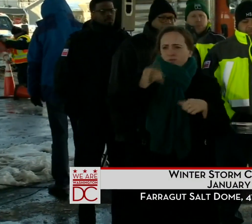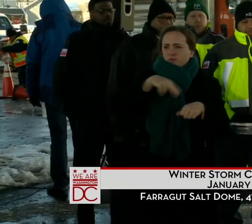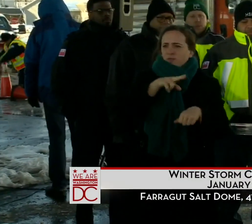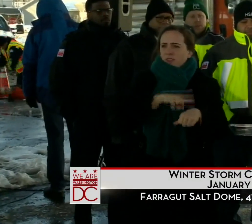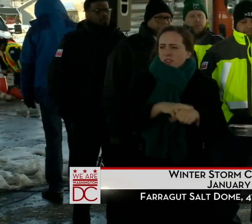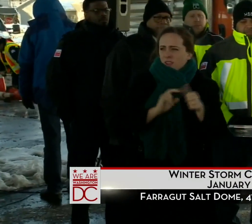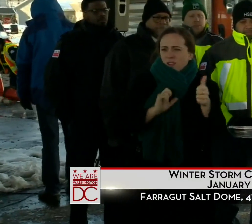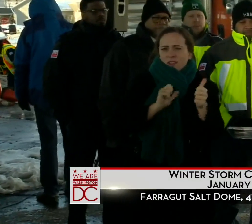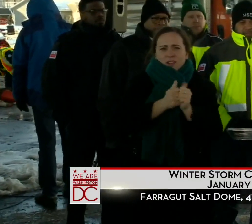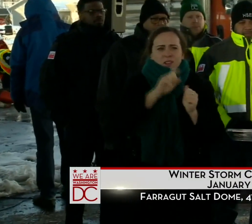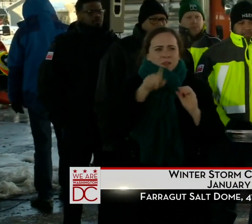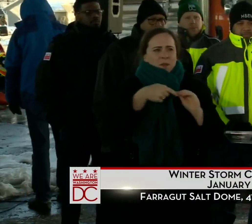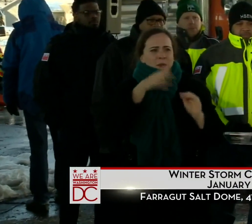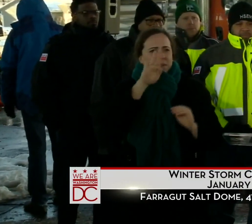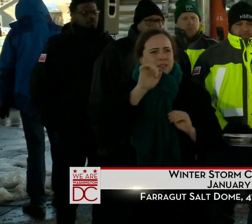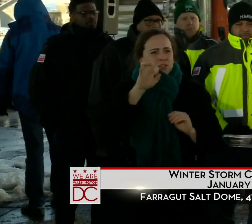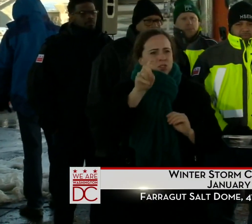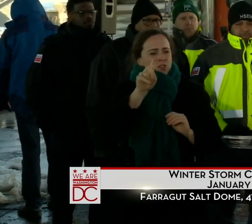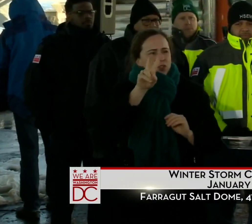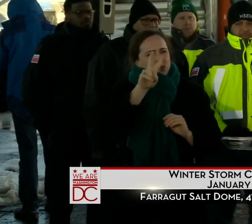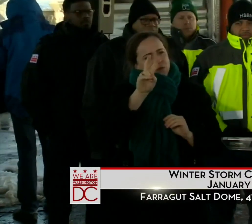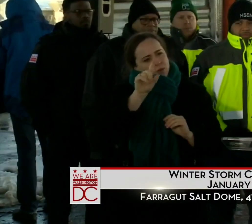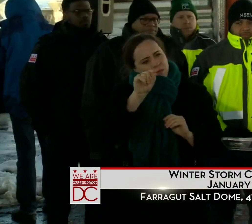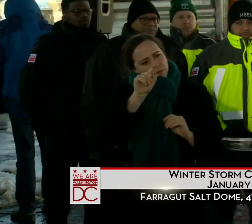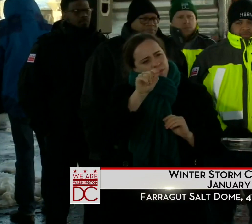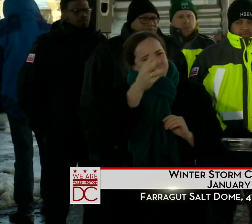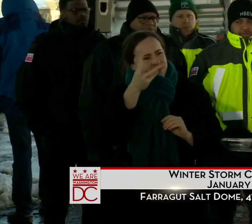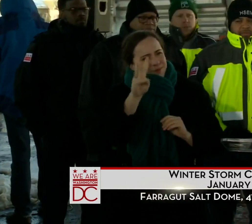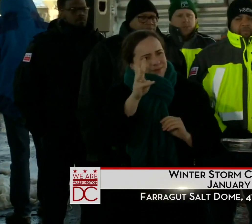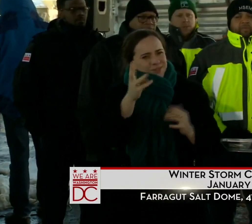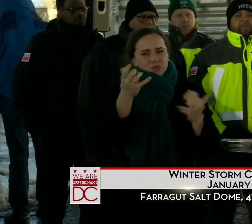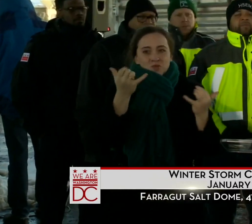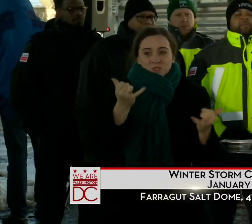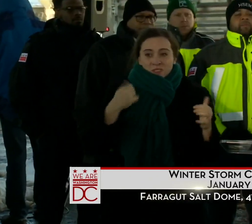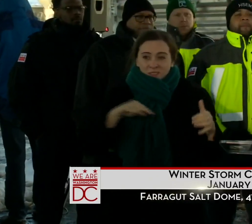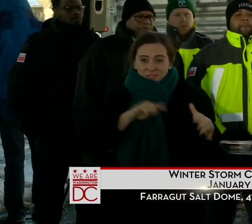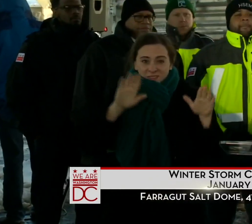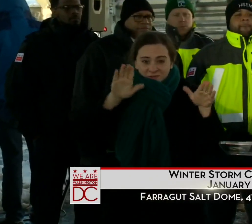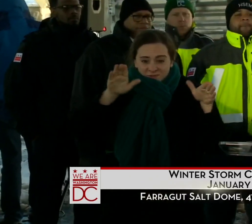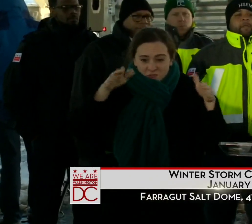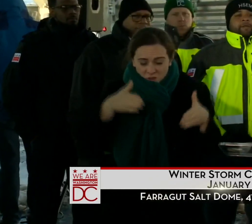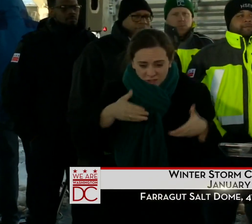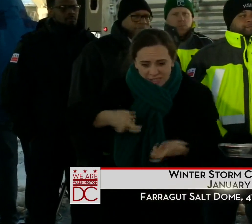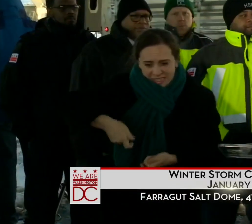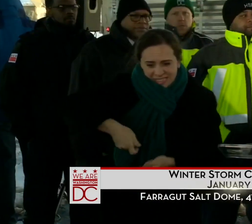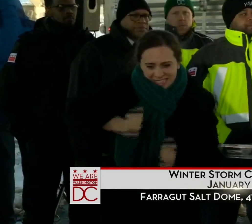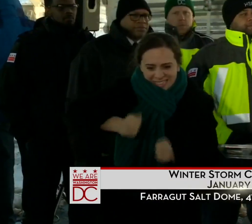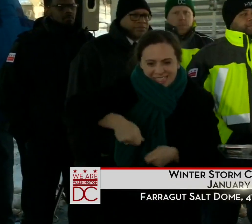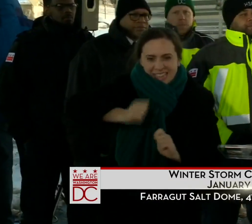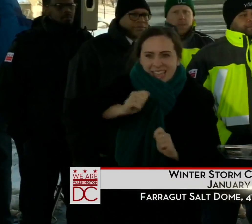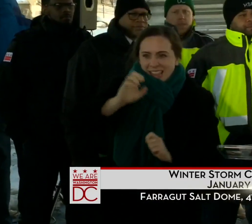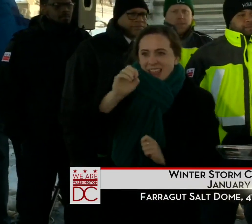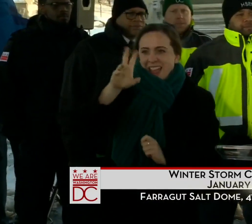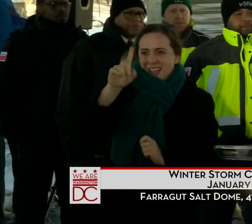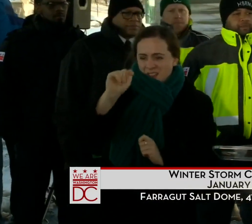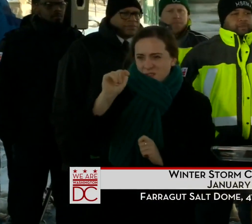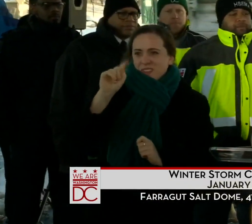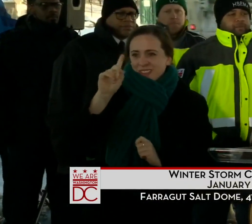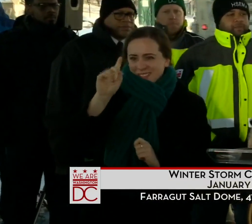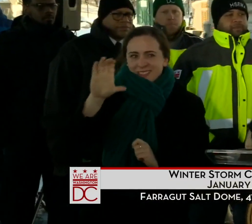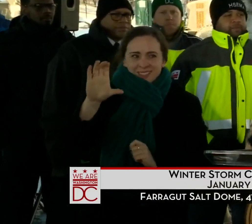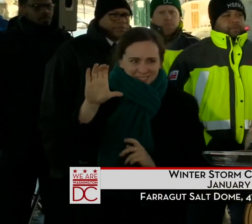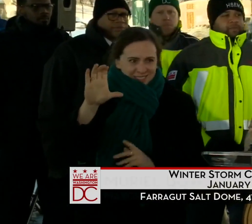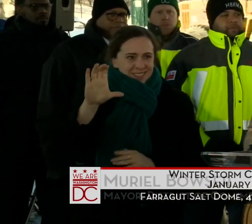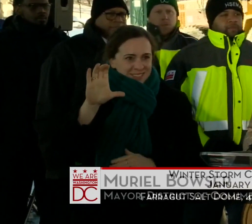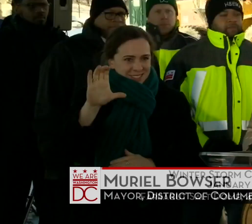Blizzard 2016. Today, we're really focused on digging out Washington, D.C.